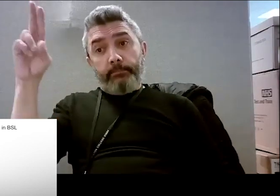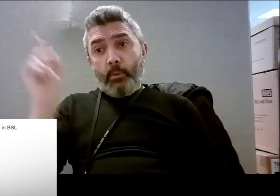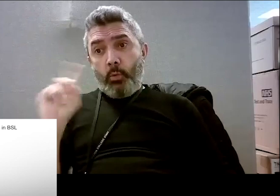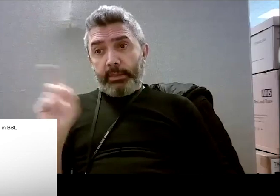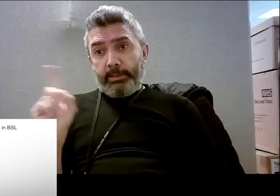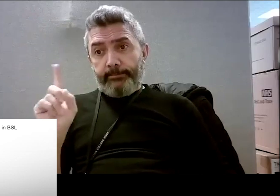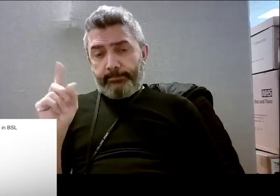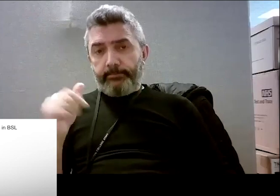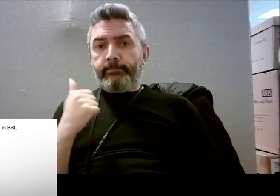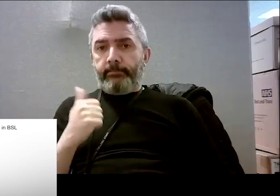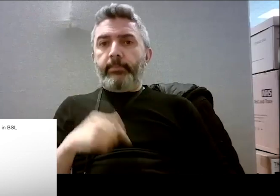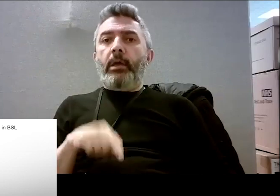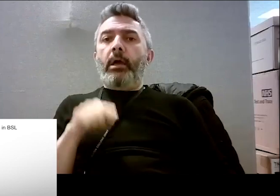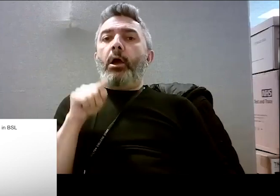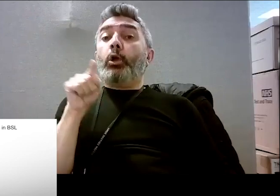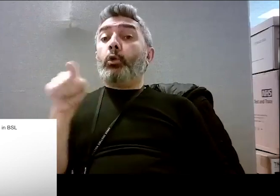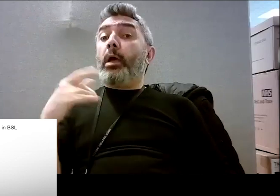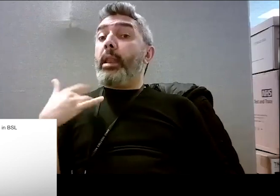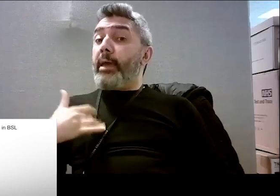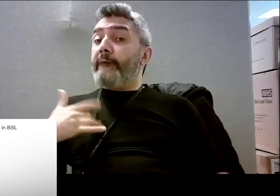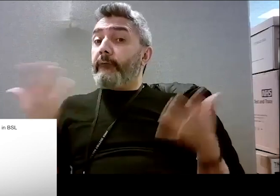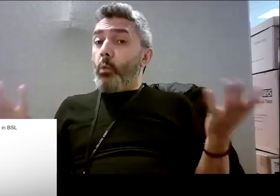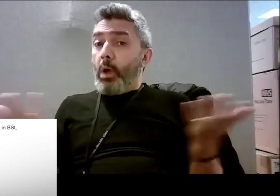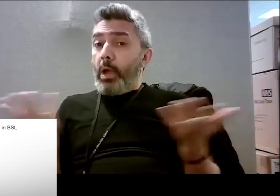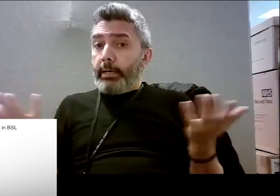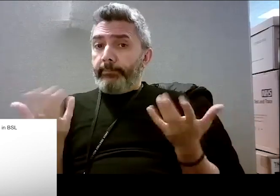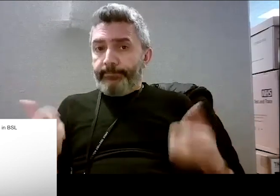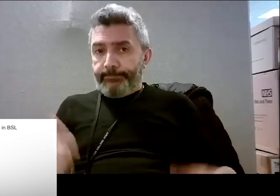So your name what? You live where?